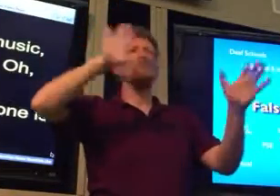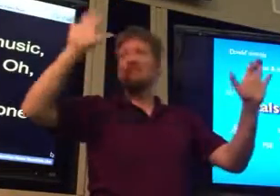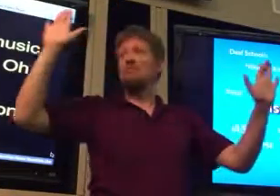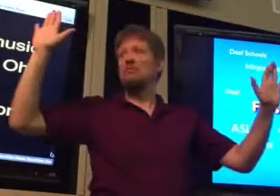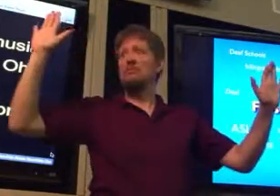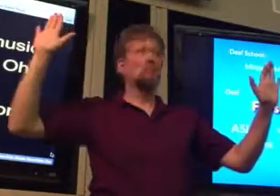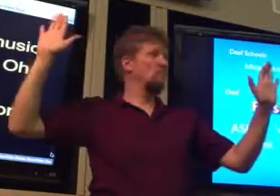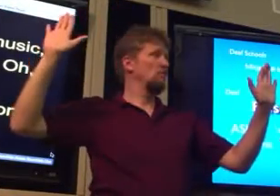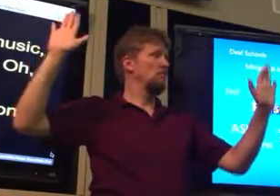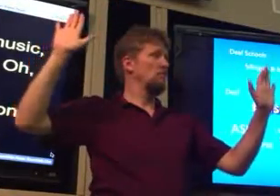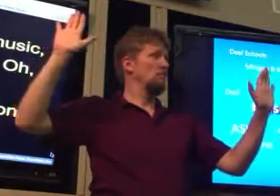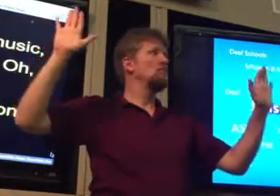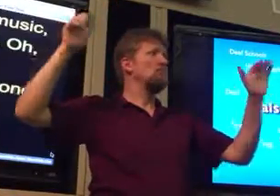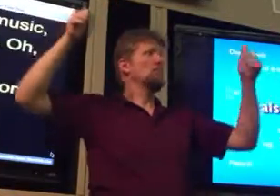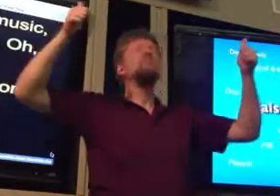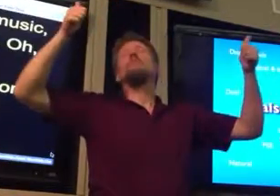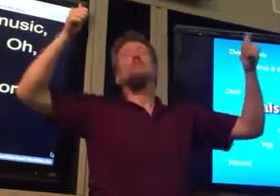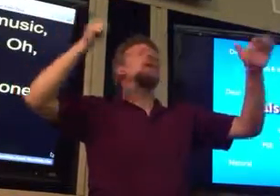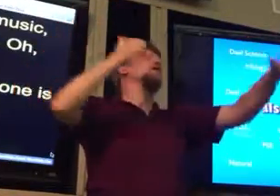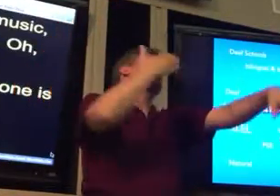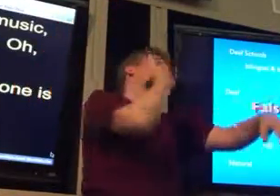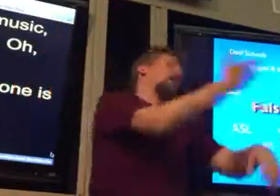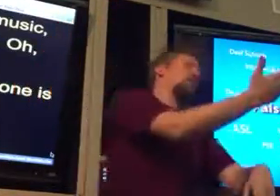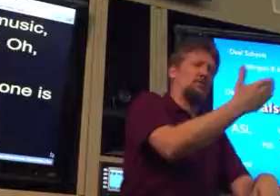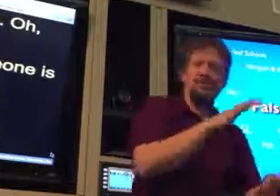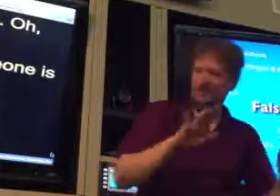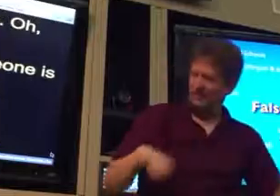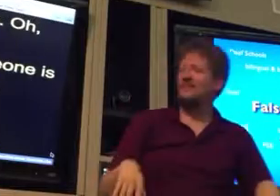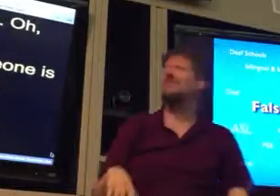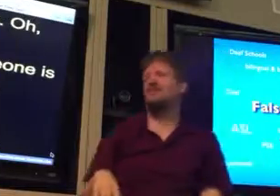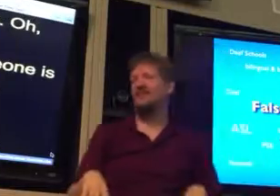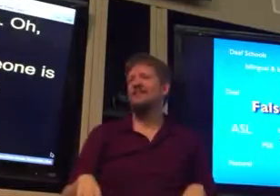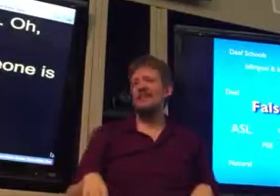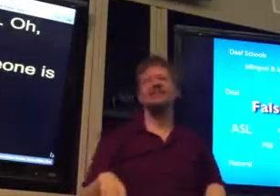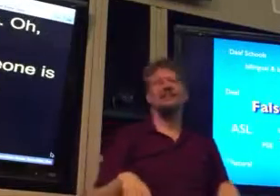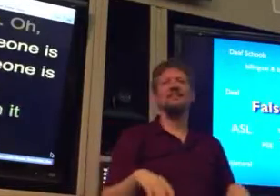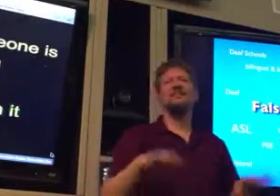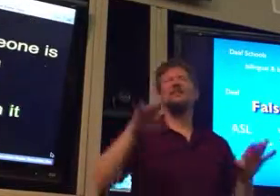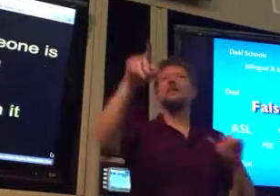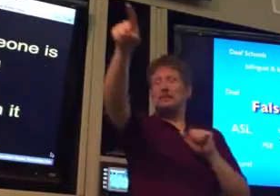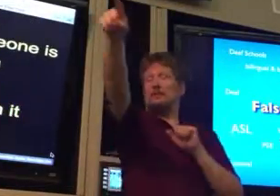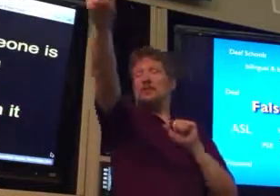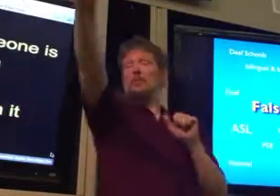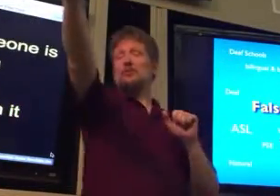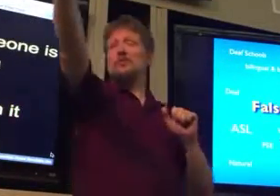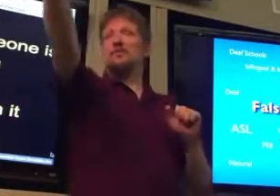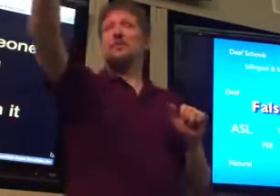can you turn down your music or turn it off? Great. Thank you so much for letting us know. Question.